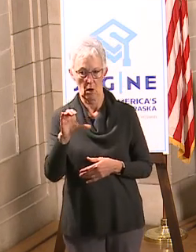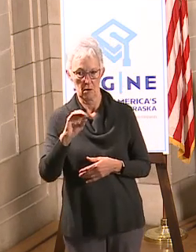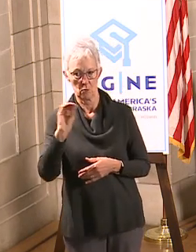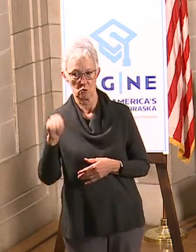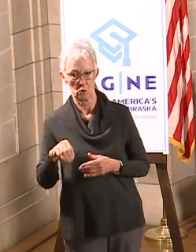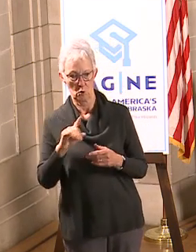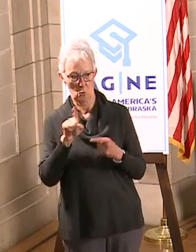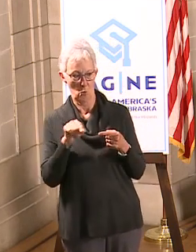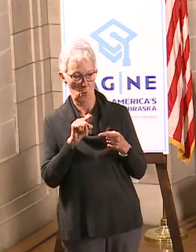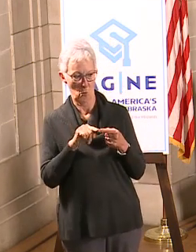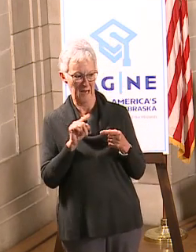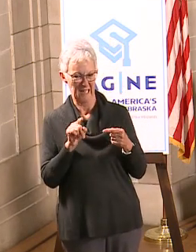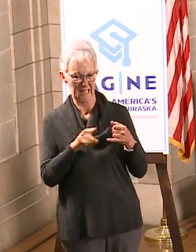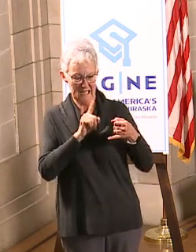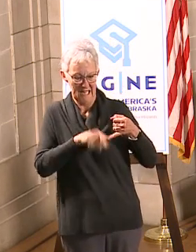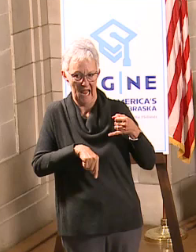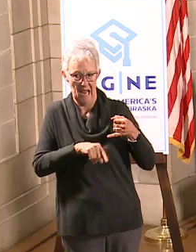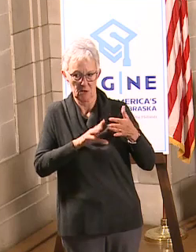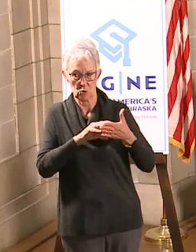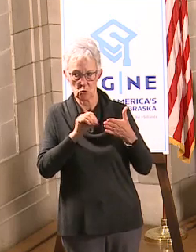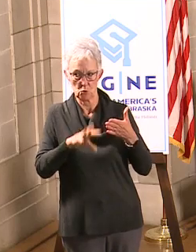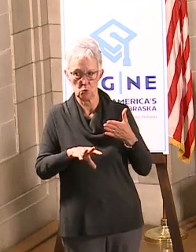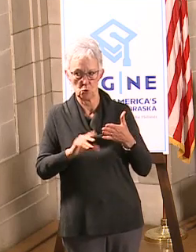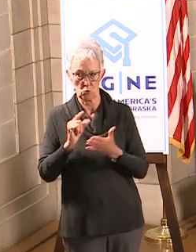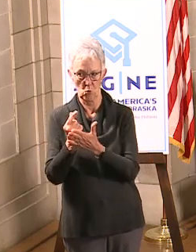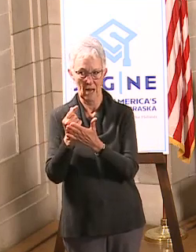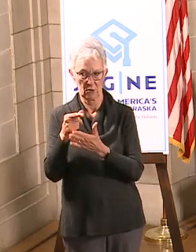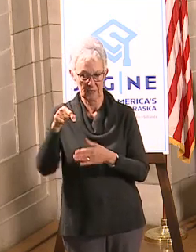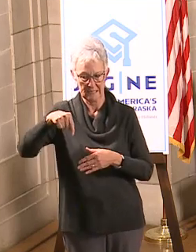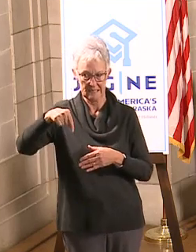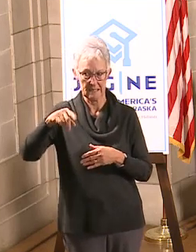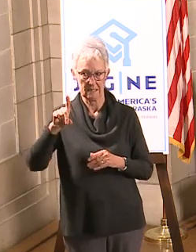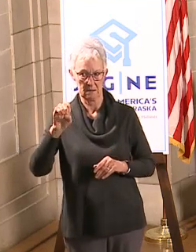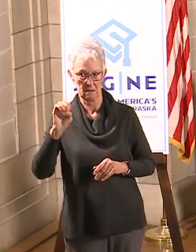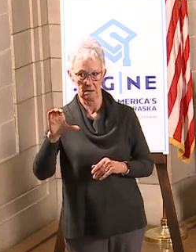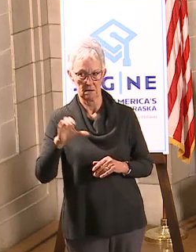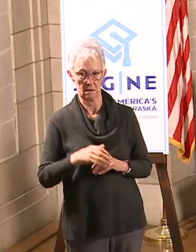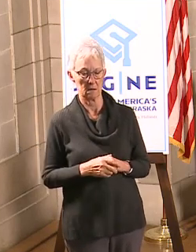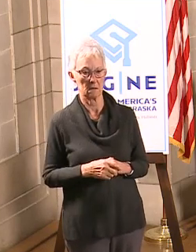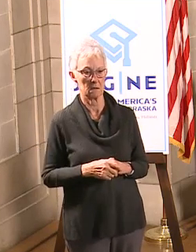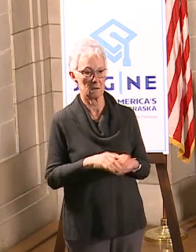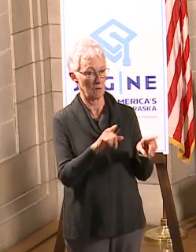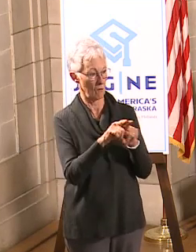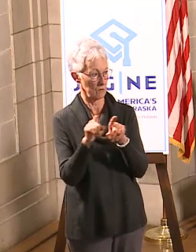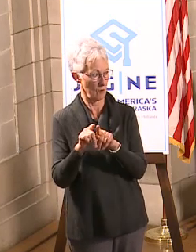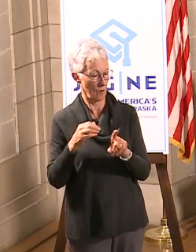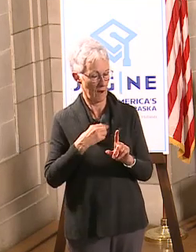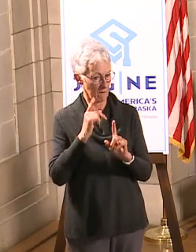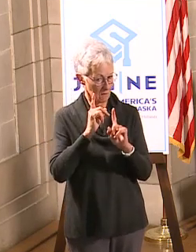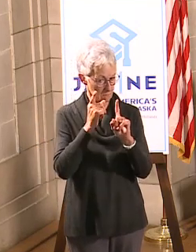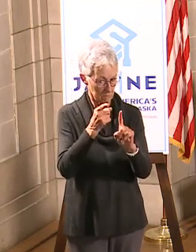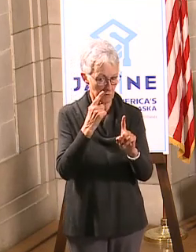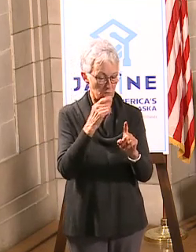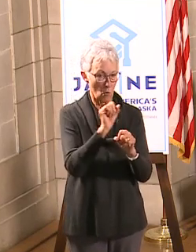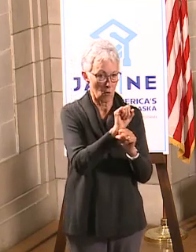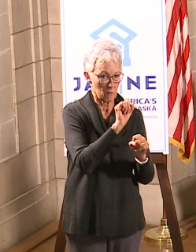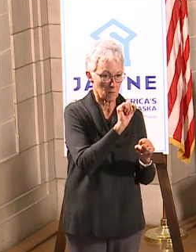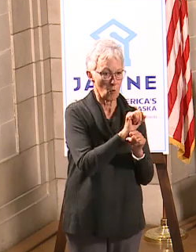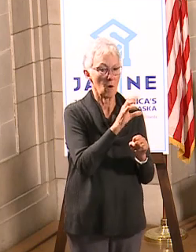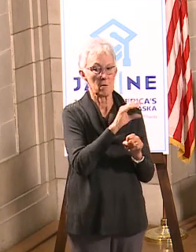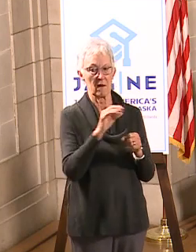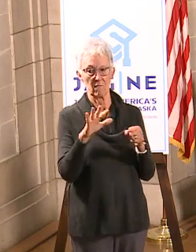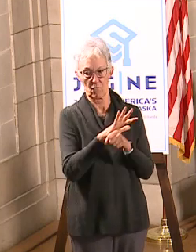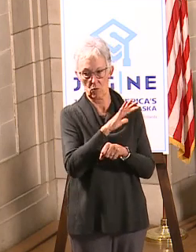student crosses the finish line this December. We also have goals around employment after graduation, full-time jobs leading to a